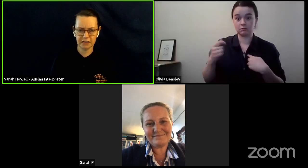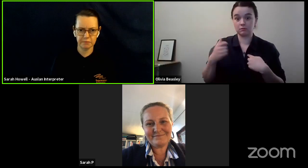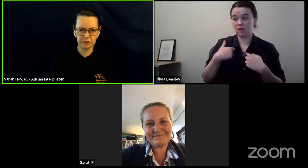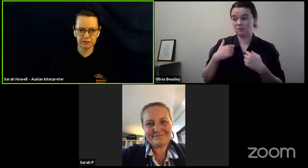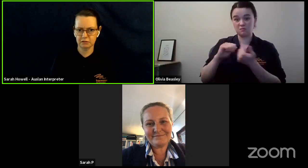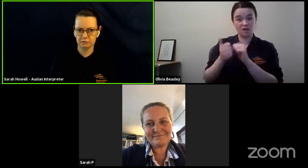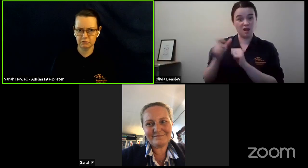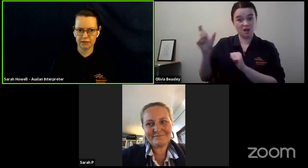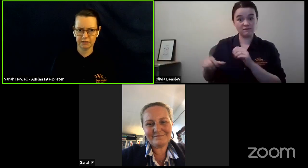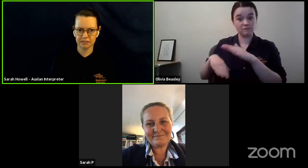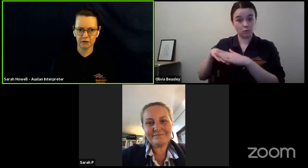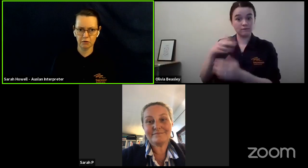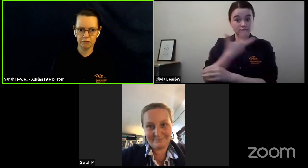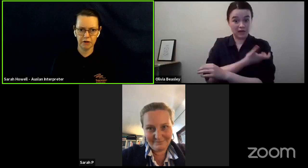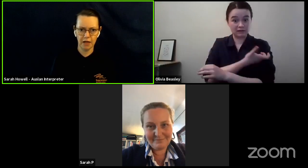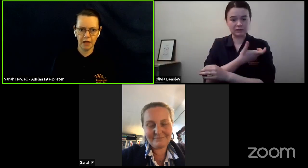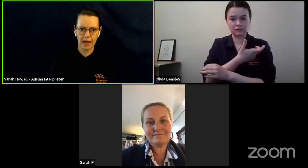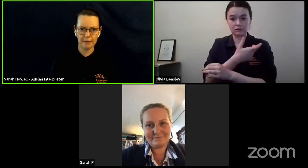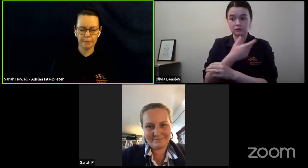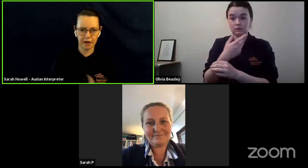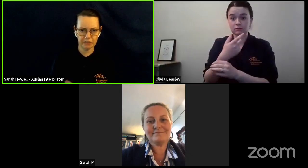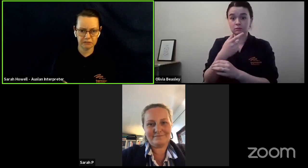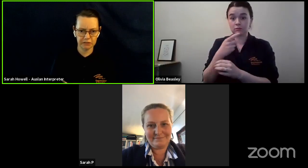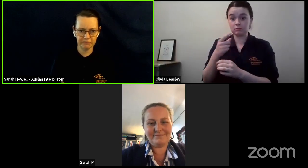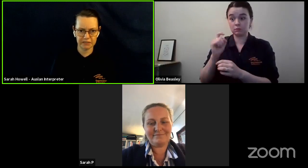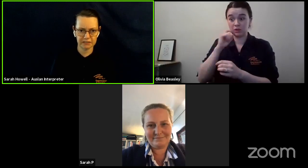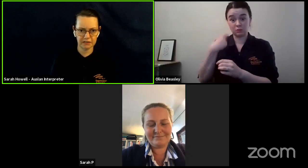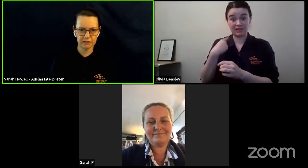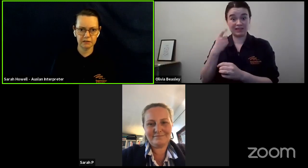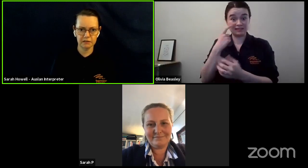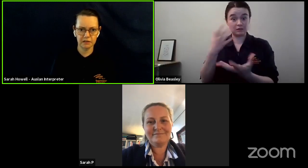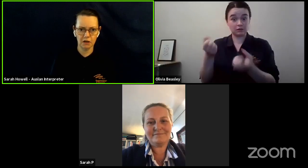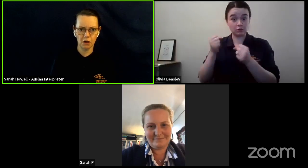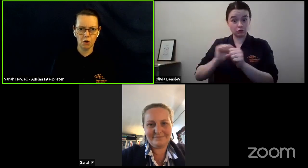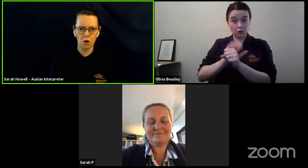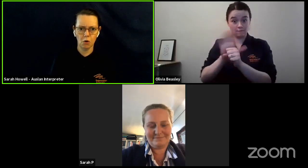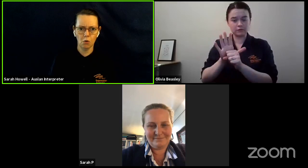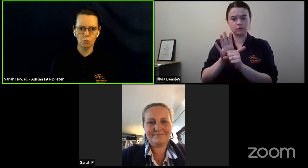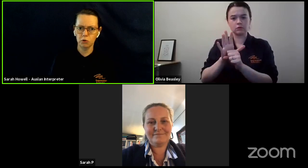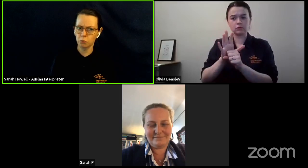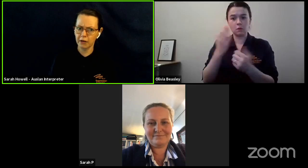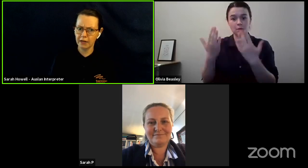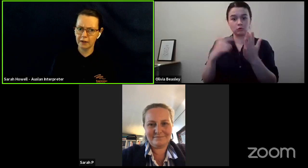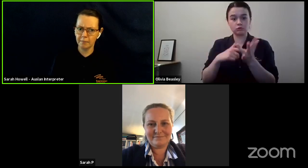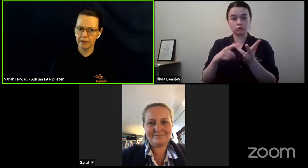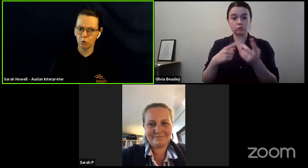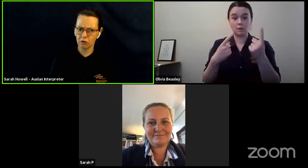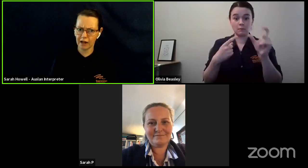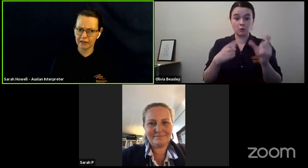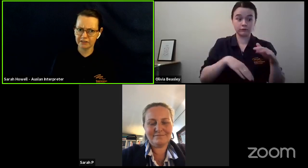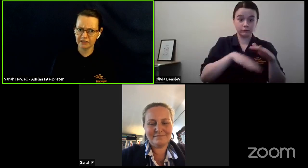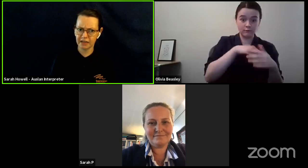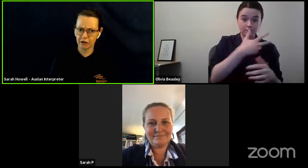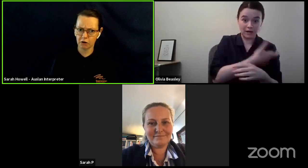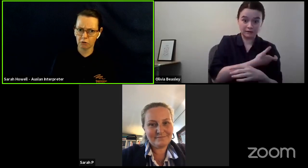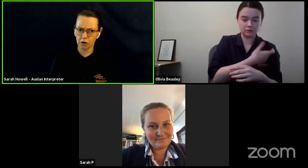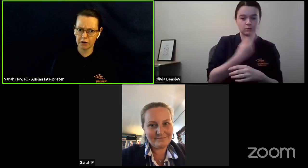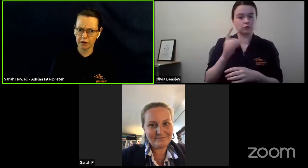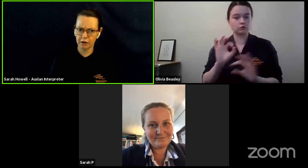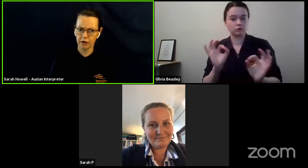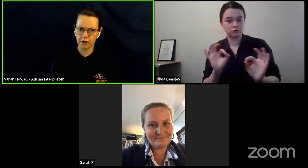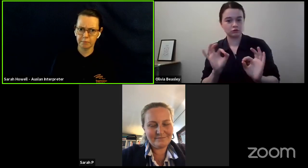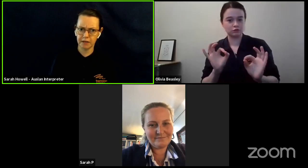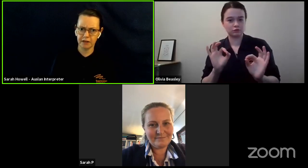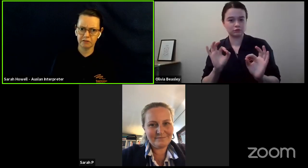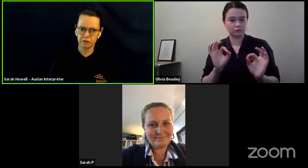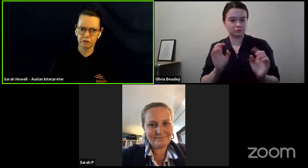fully vaccinated person like myself and my partner's fully vaccinated, would we be more likely to get